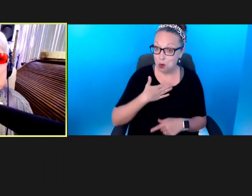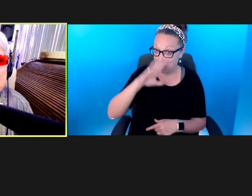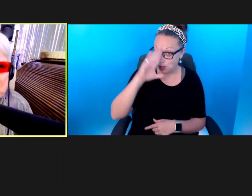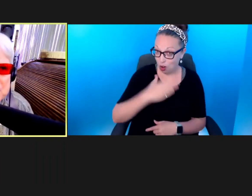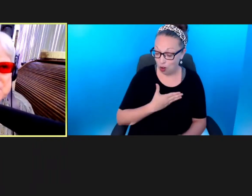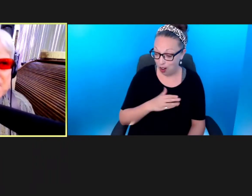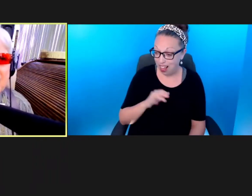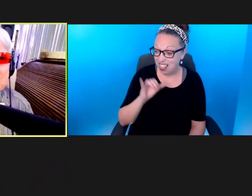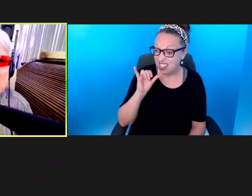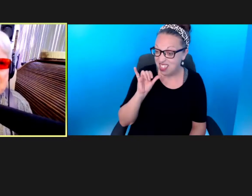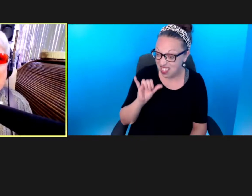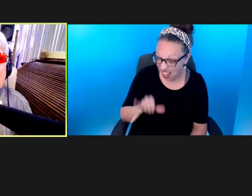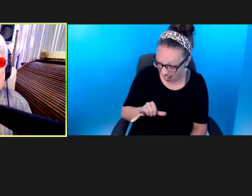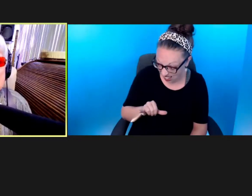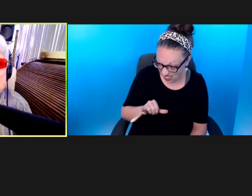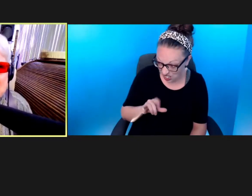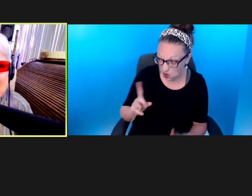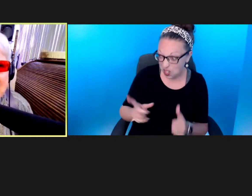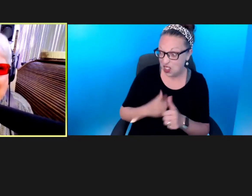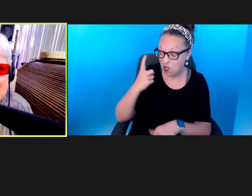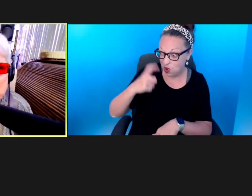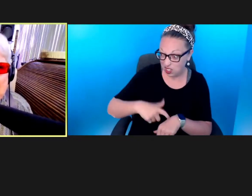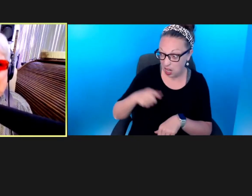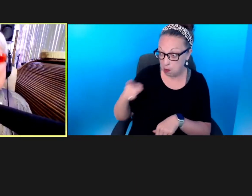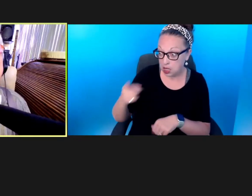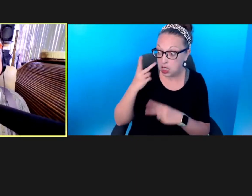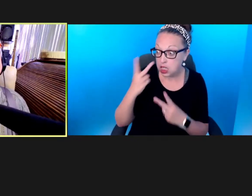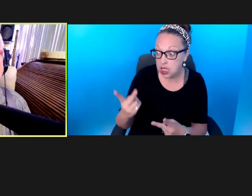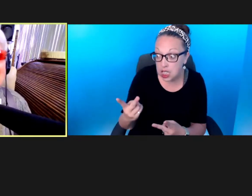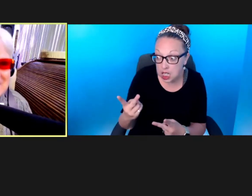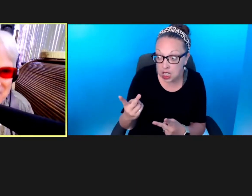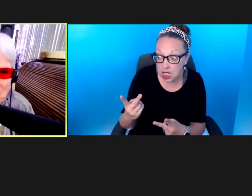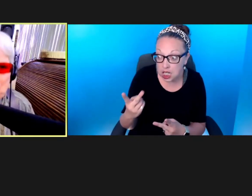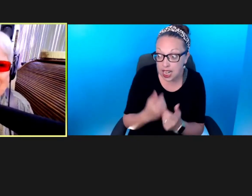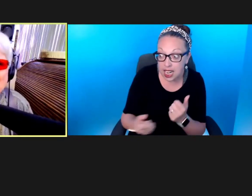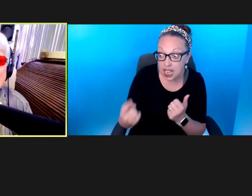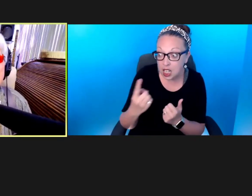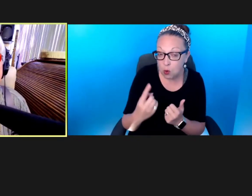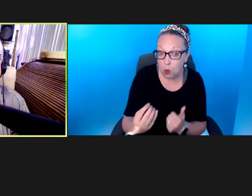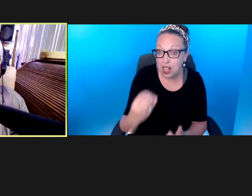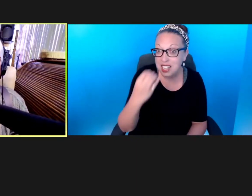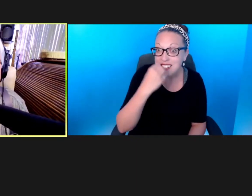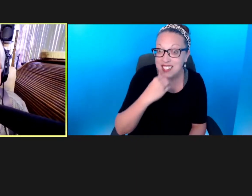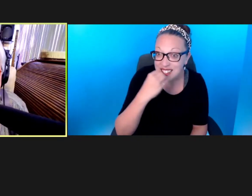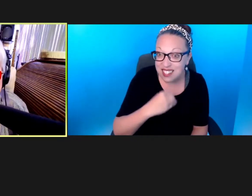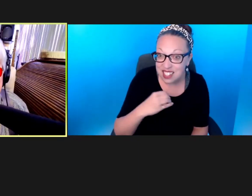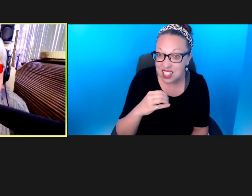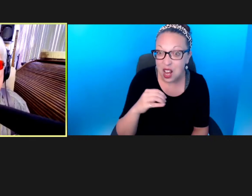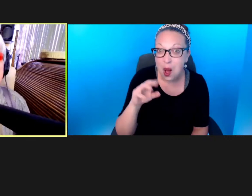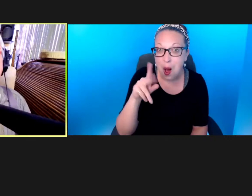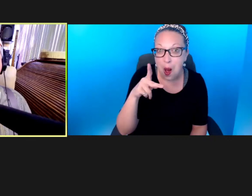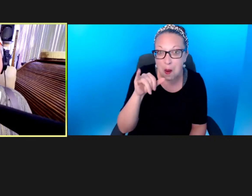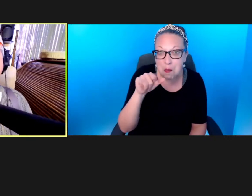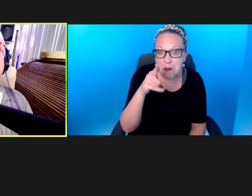that was the first time he had ever seen anybody eat a dill pickle with a